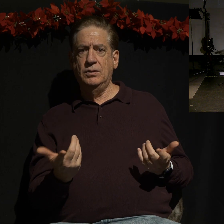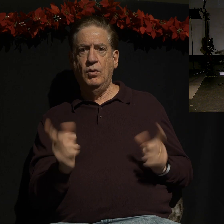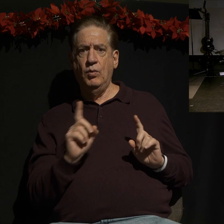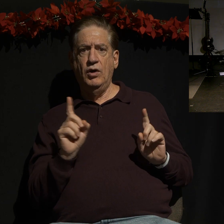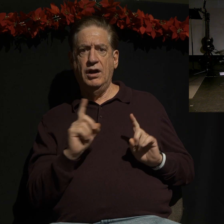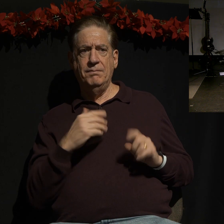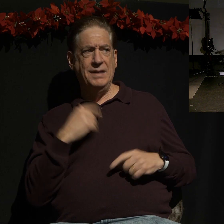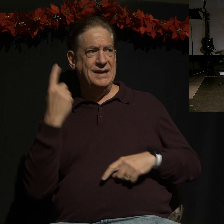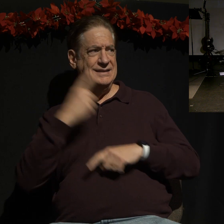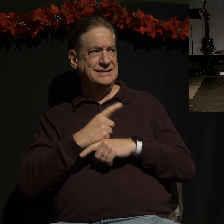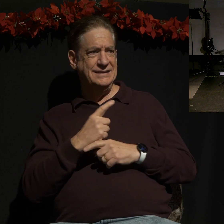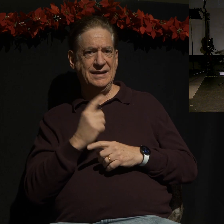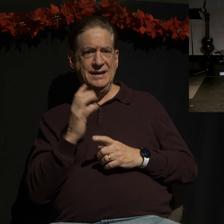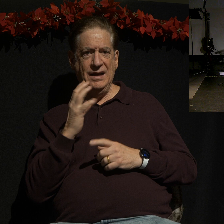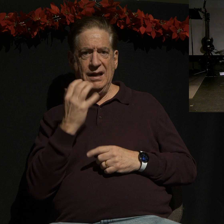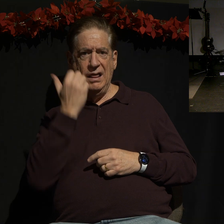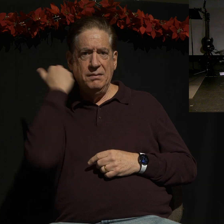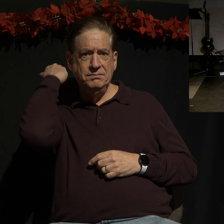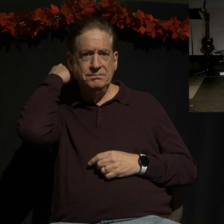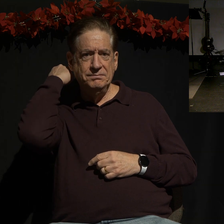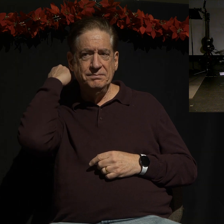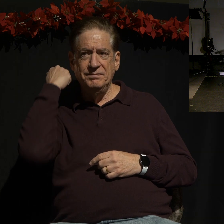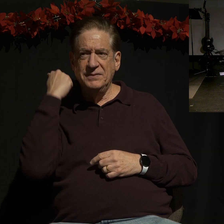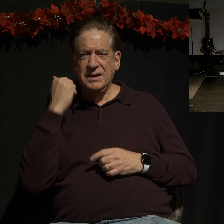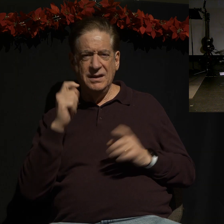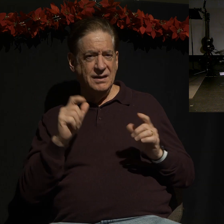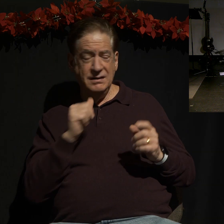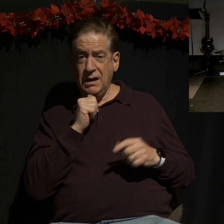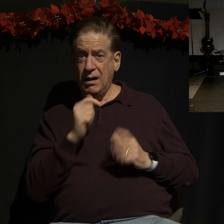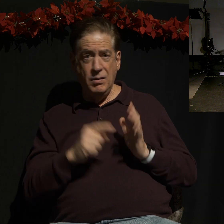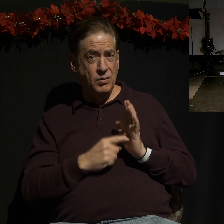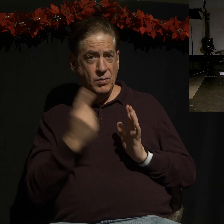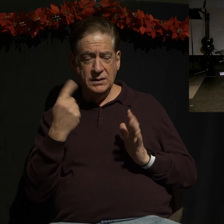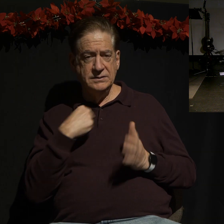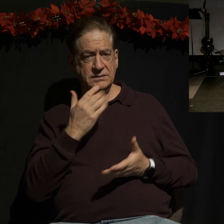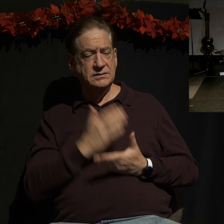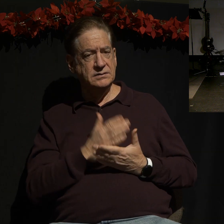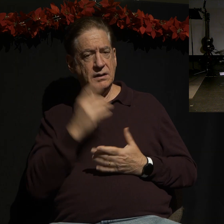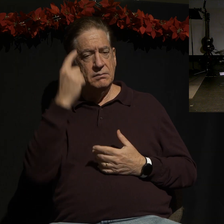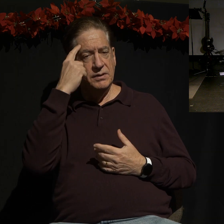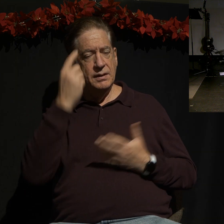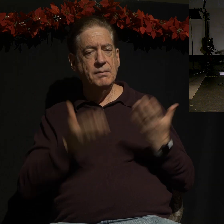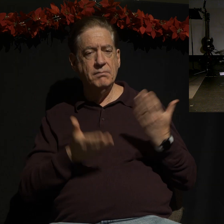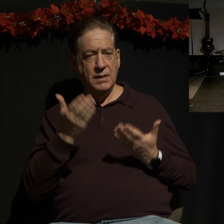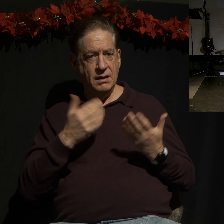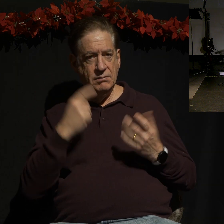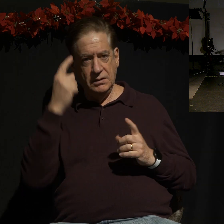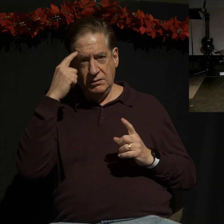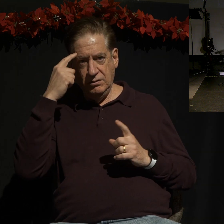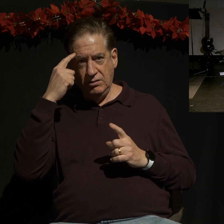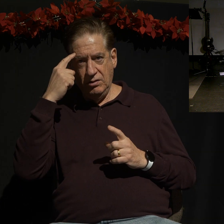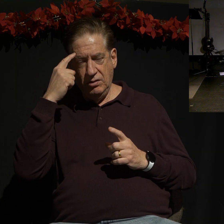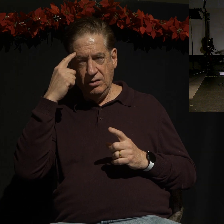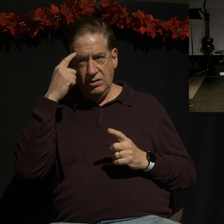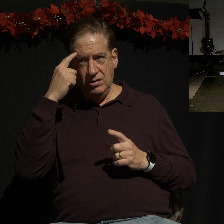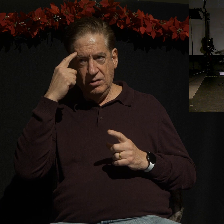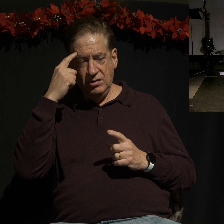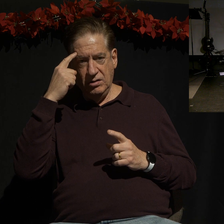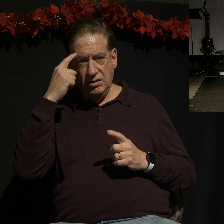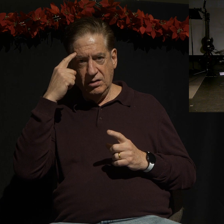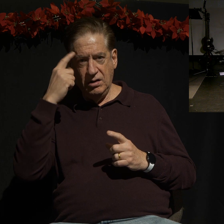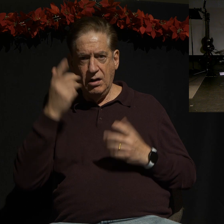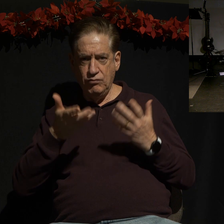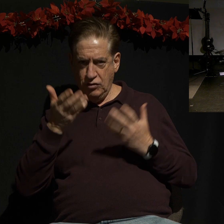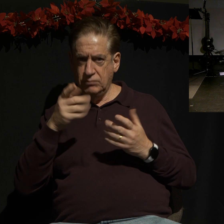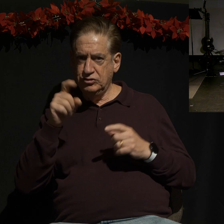did my day go? Not hardly once did I stop and think. Maybe my thought went to, I probably